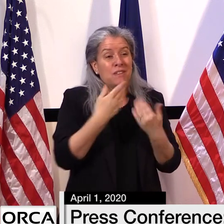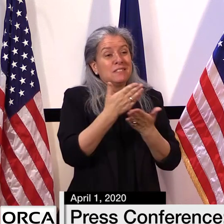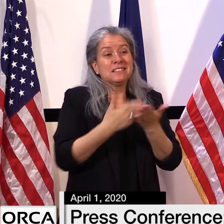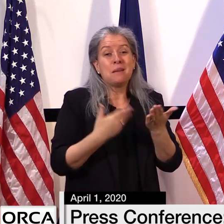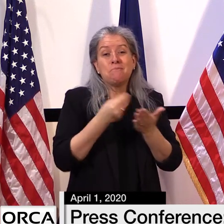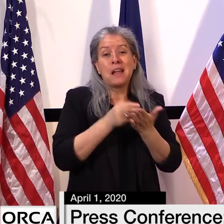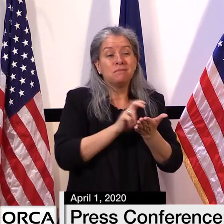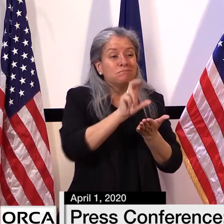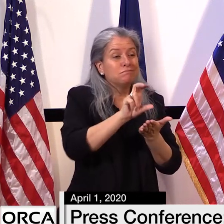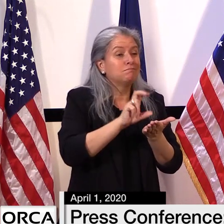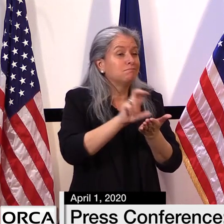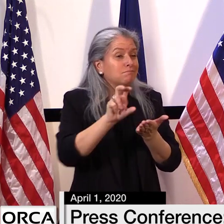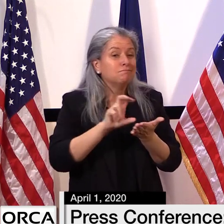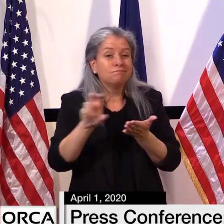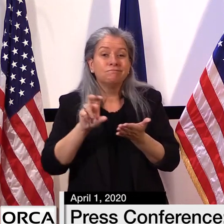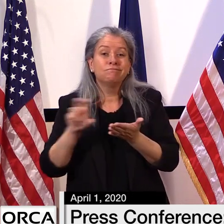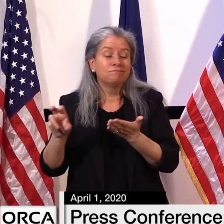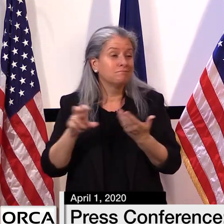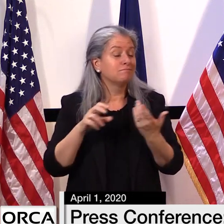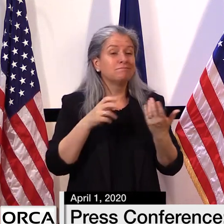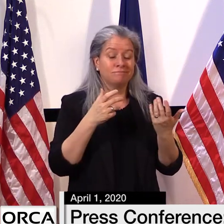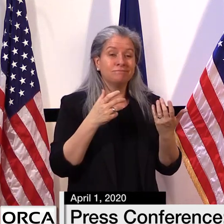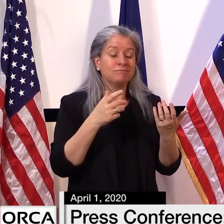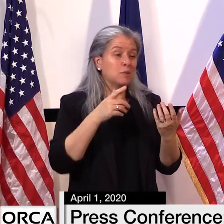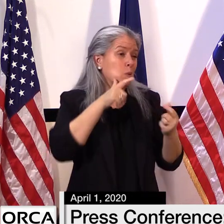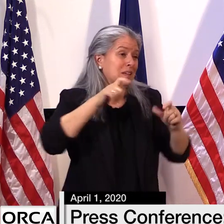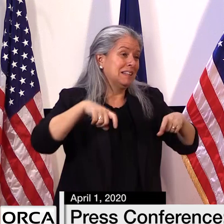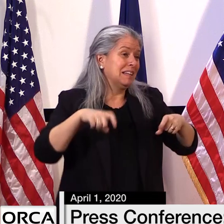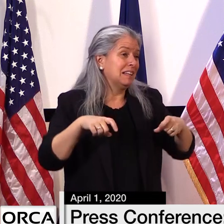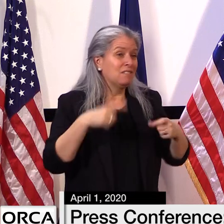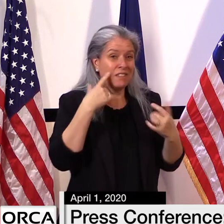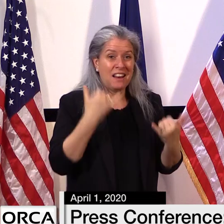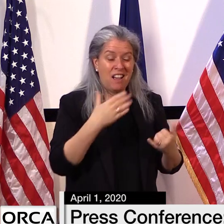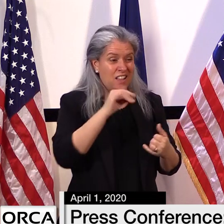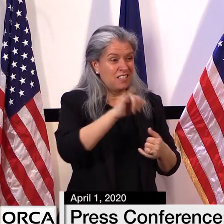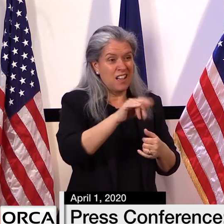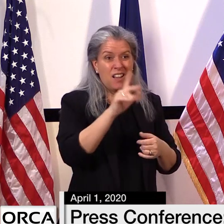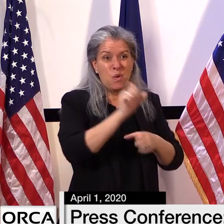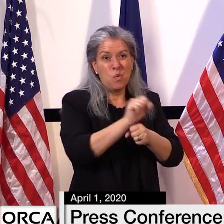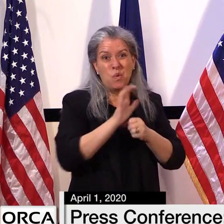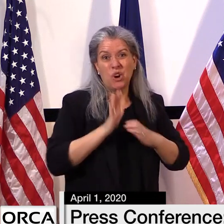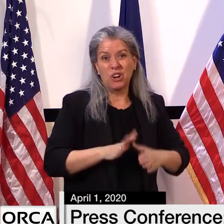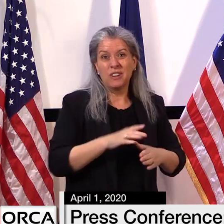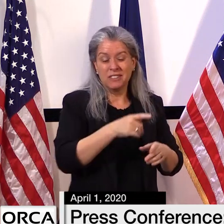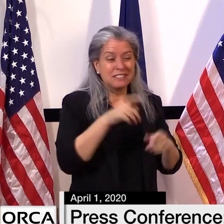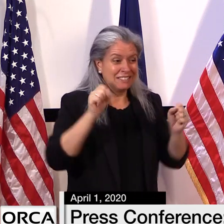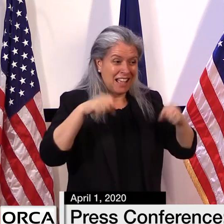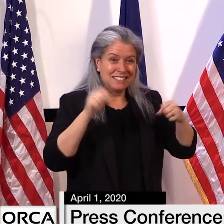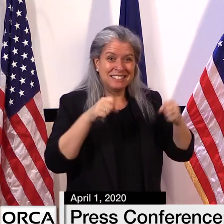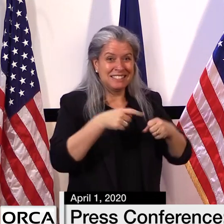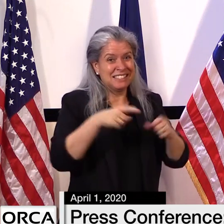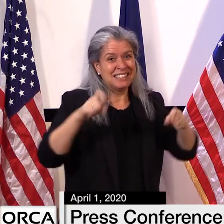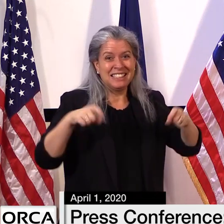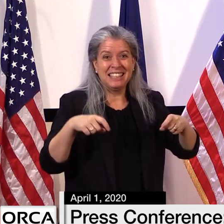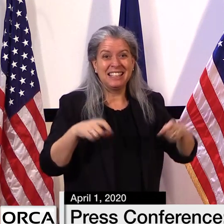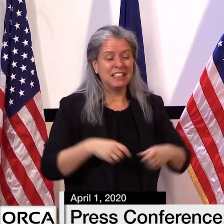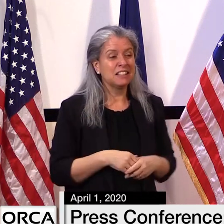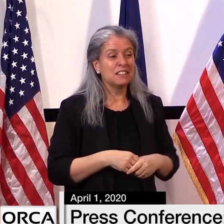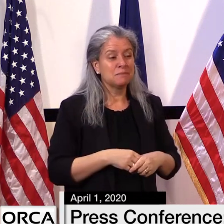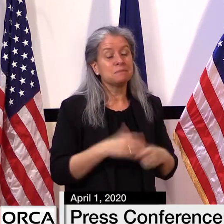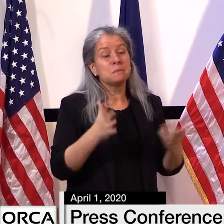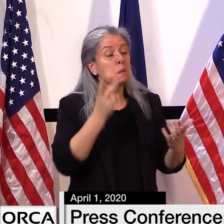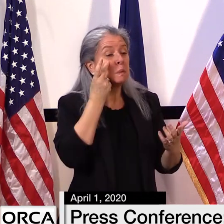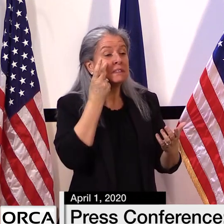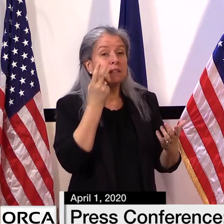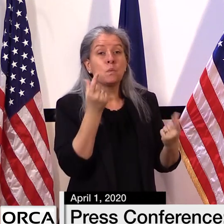those who are in need. And I would count those frontline employees as some. We'll see